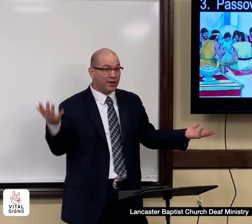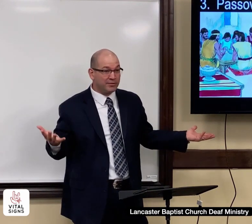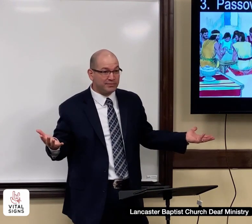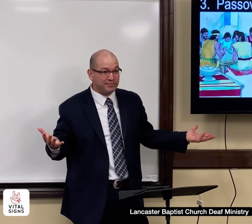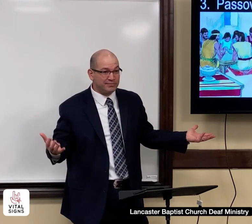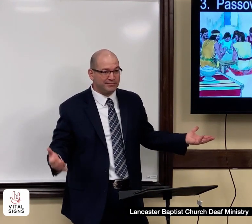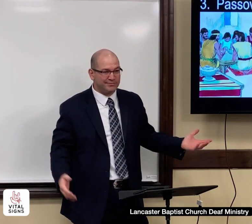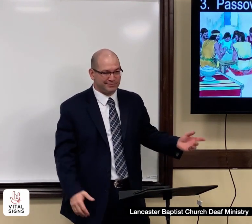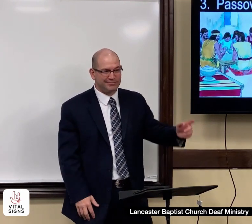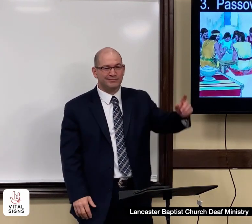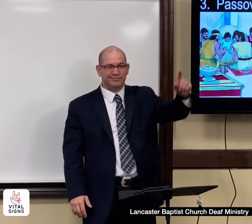Why?